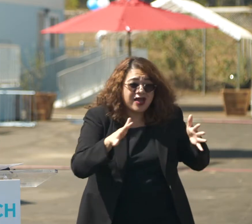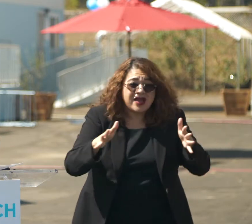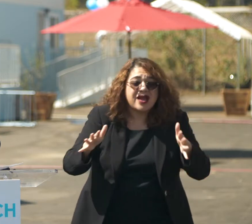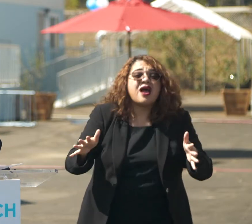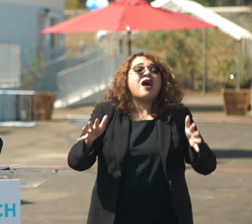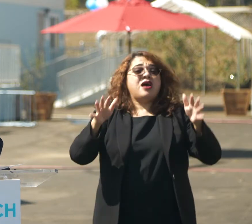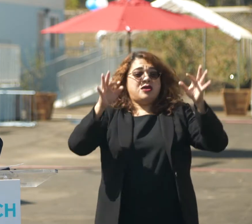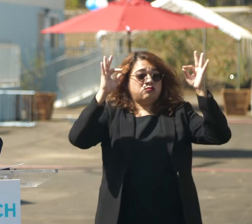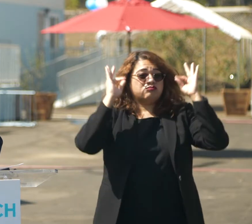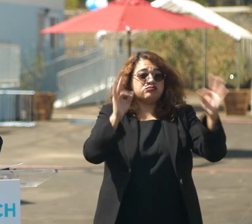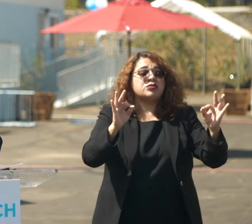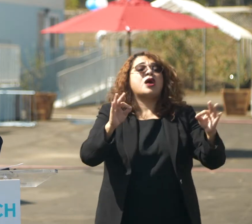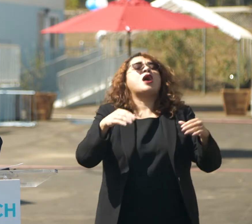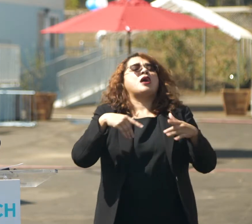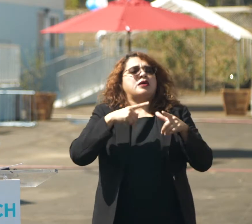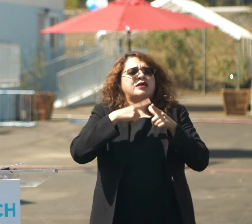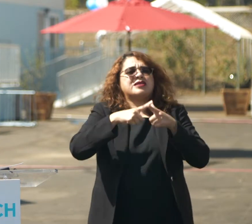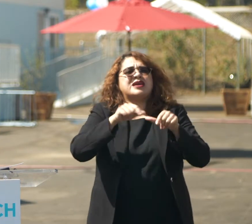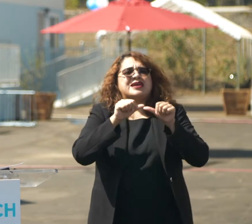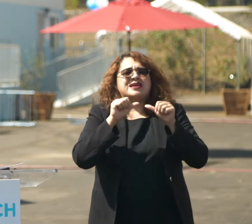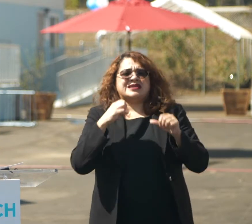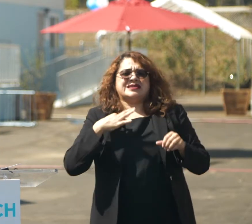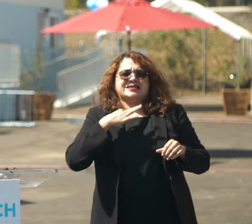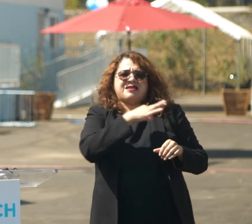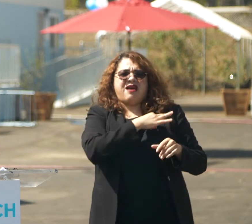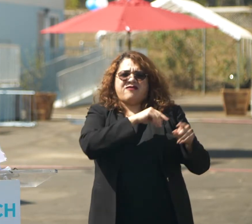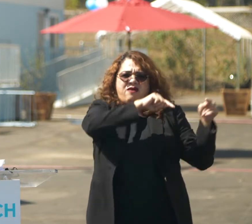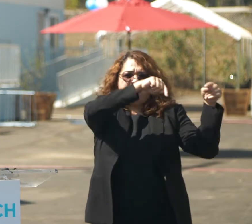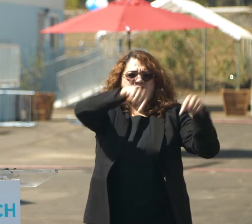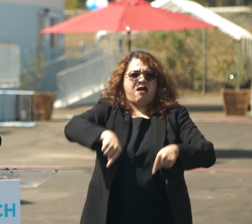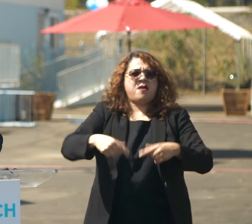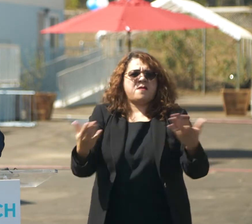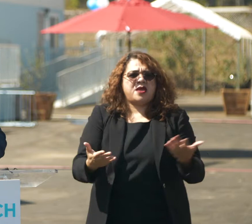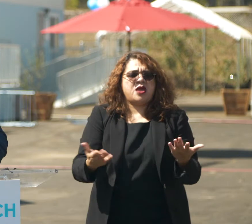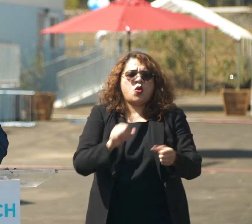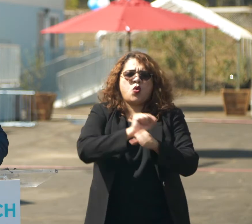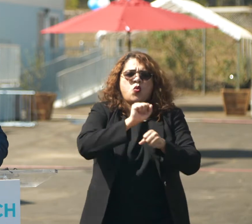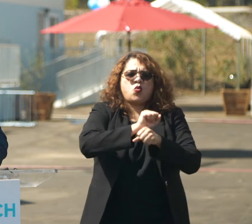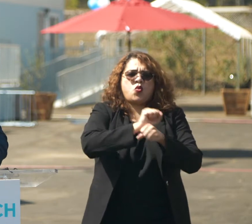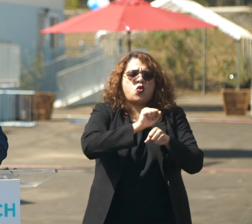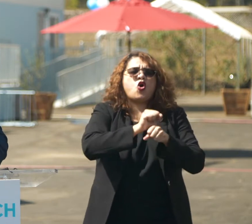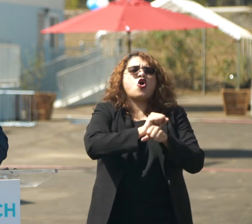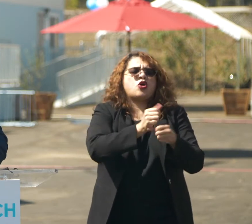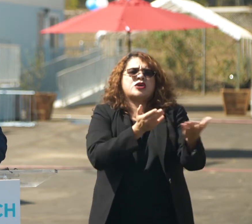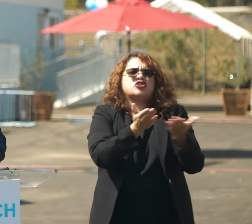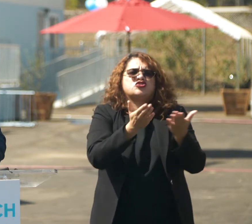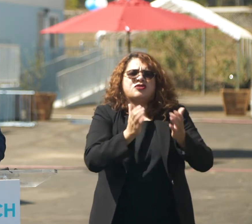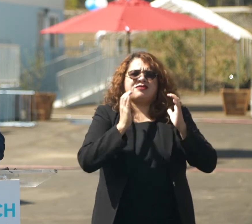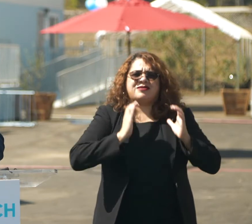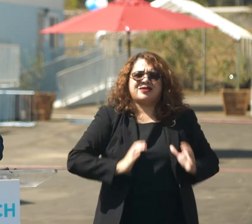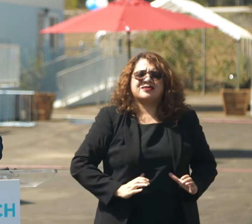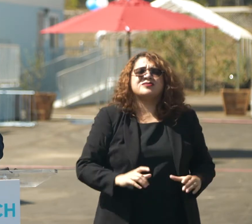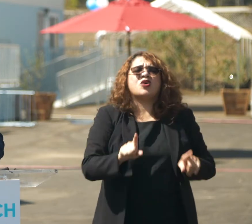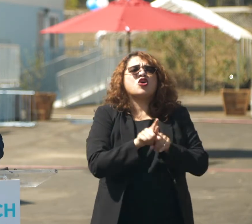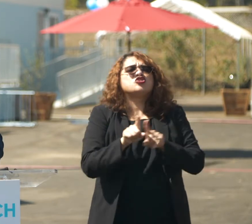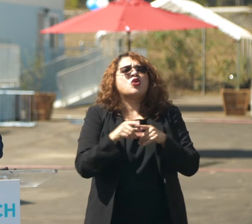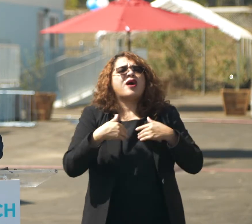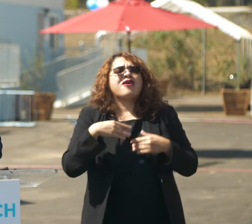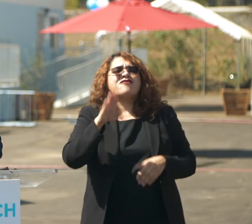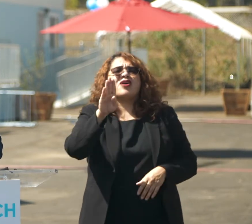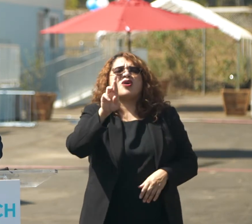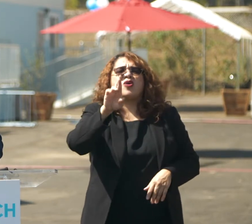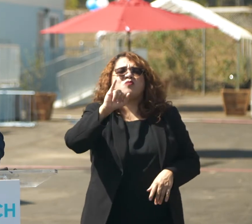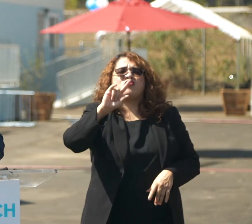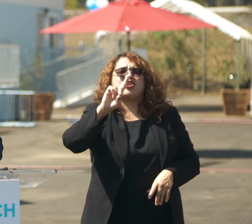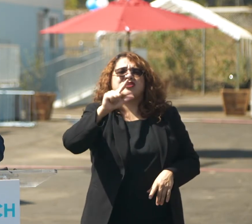opens, staff will be on site regularly to engage with potential clients. We're also announcing a new initiative called the Bridge Initiative.